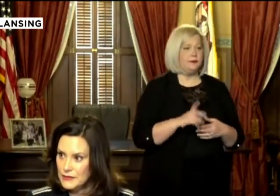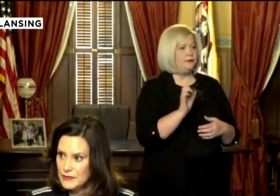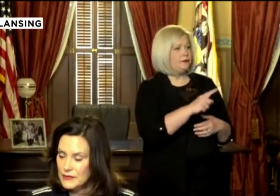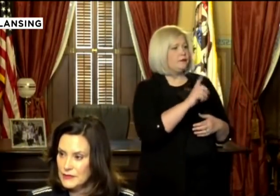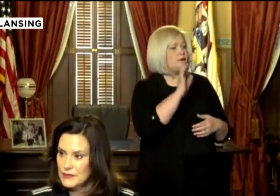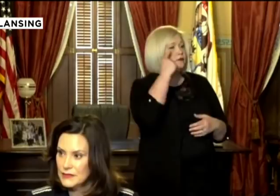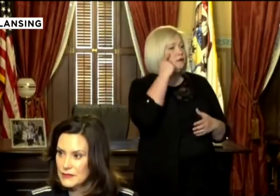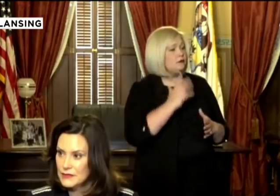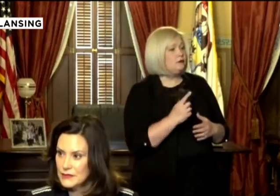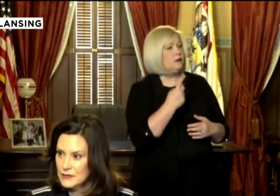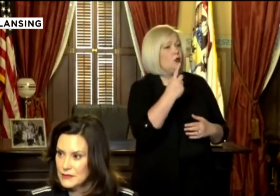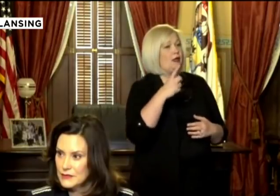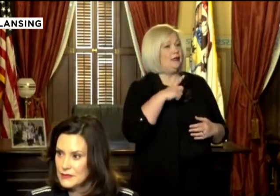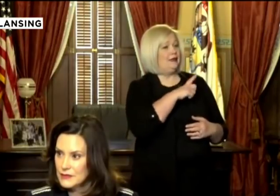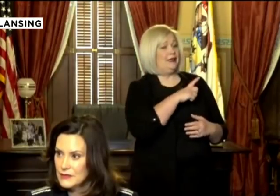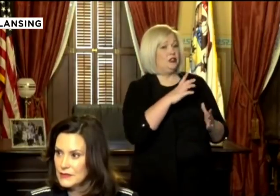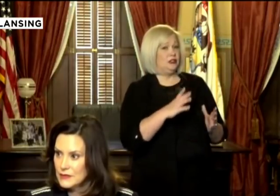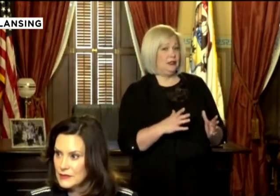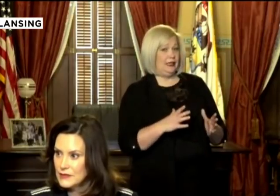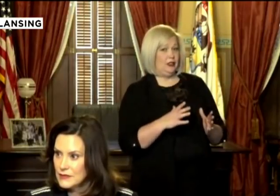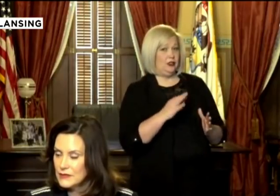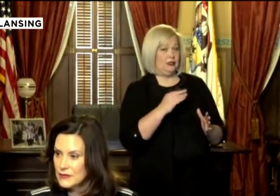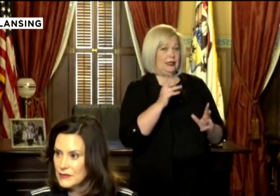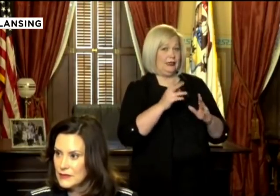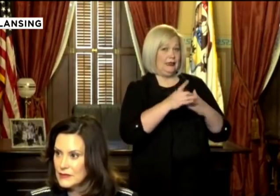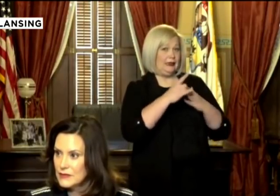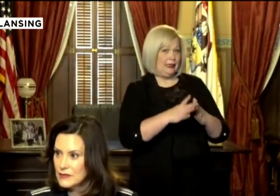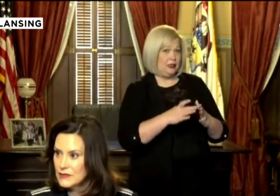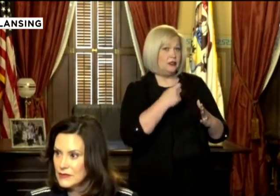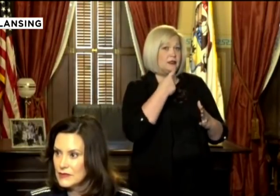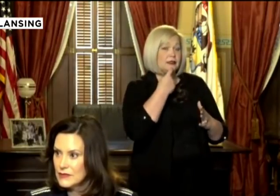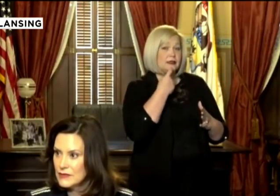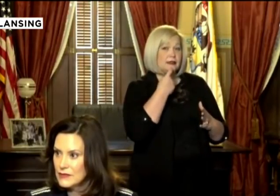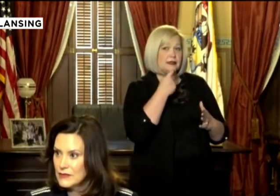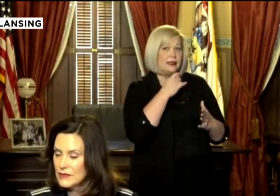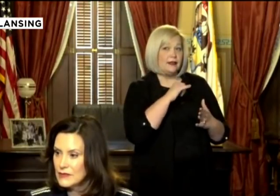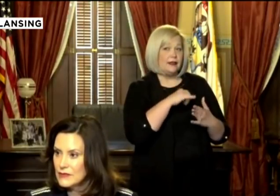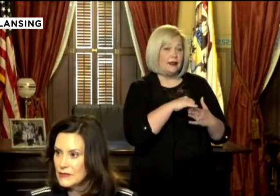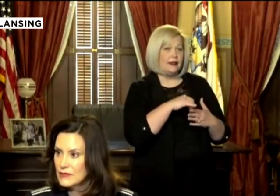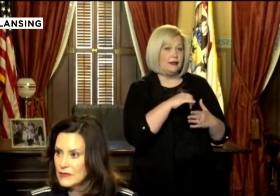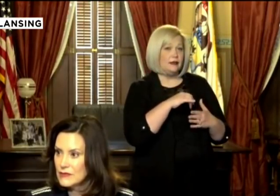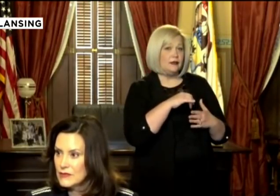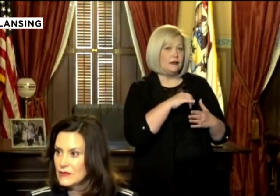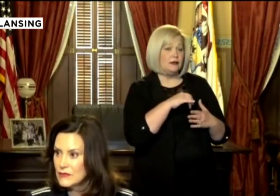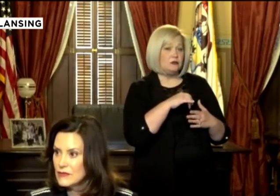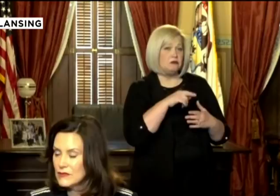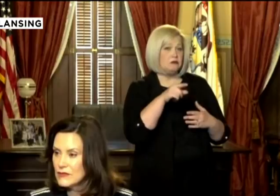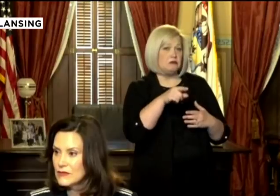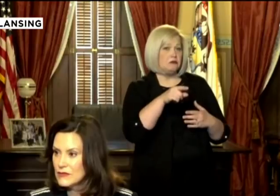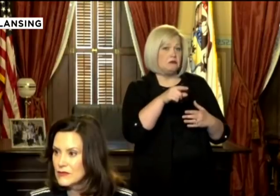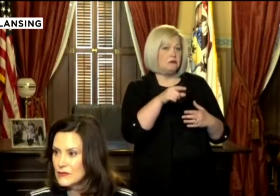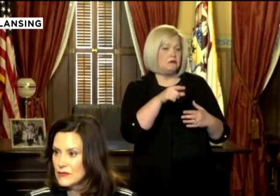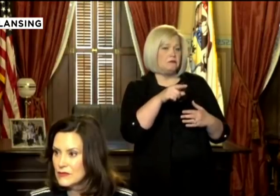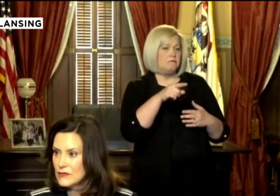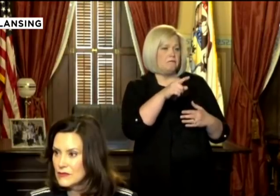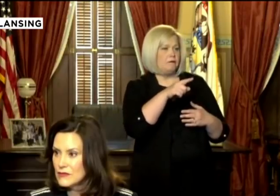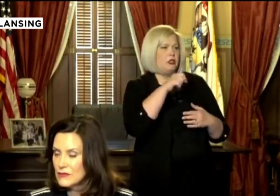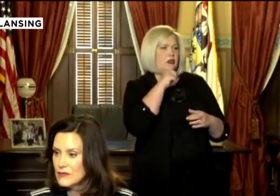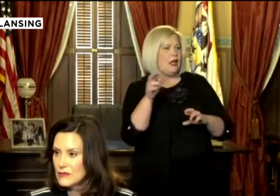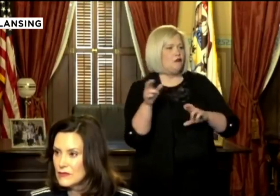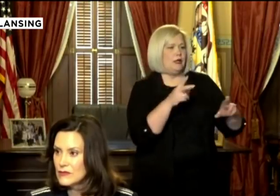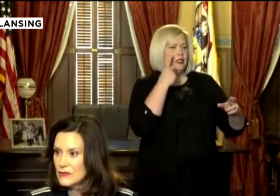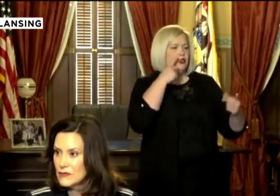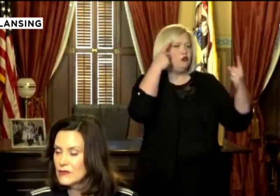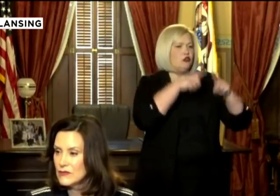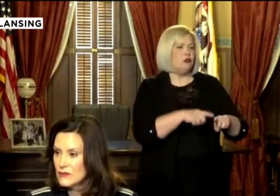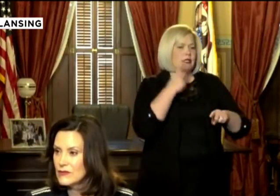Governor, at least one of the legislature's Republican leaders has said that he's not ready to agree to your request